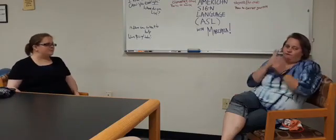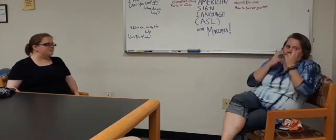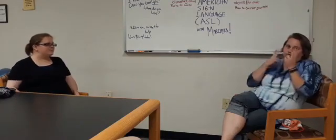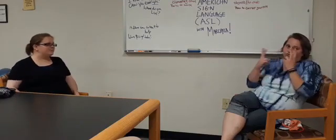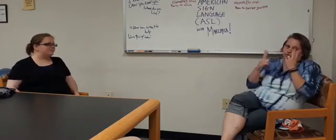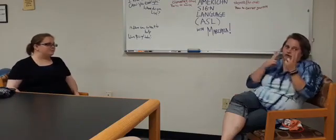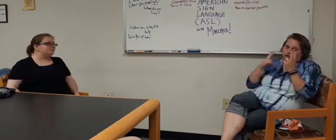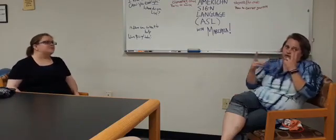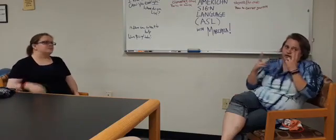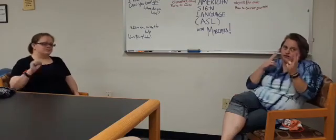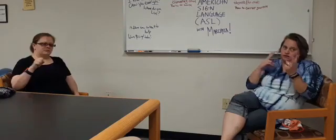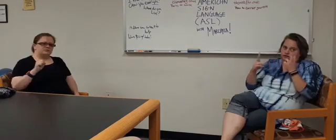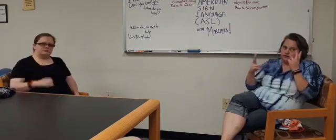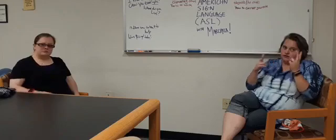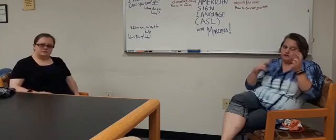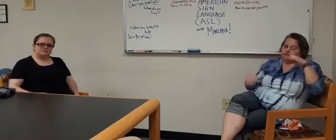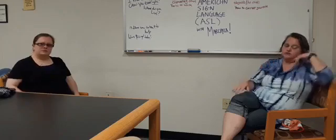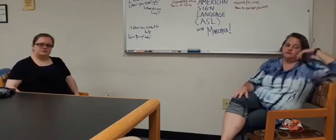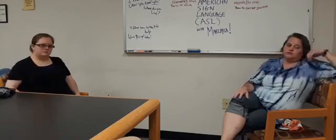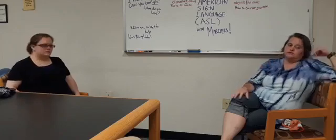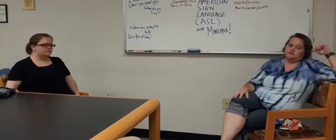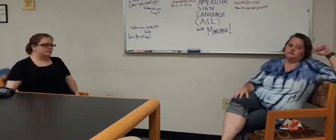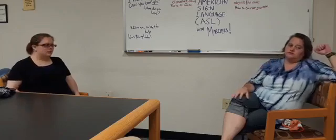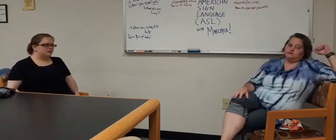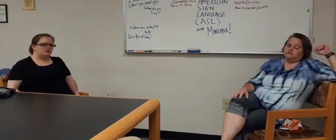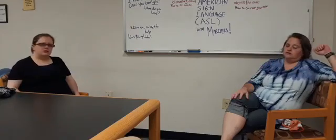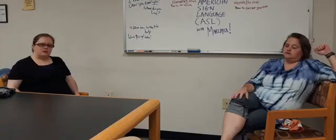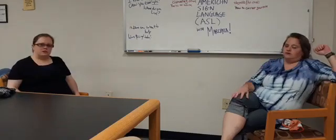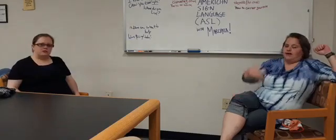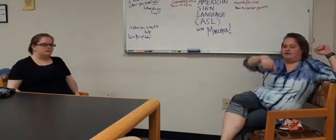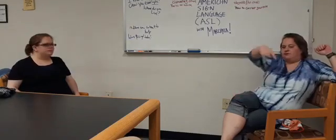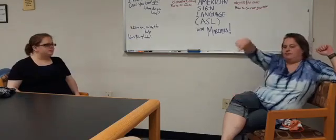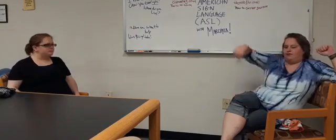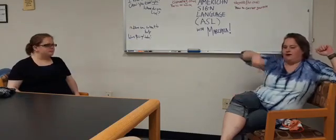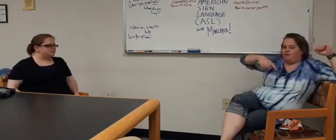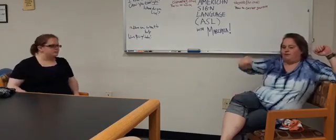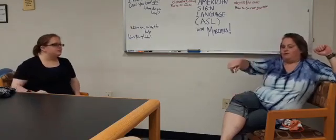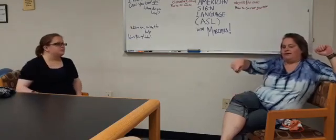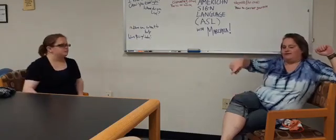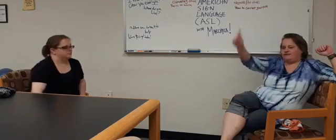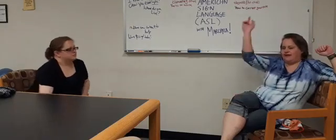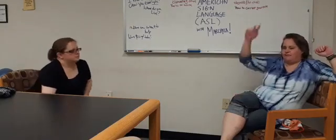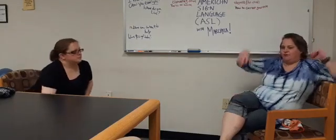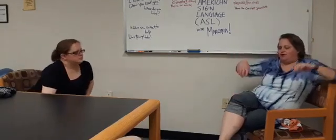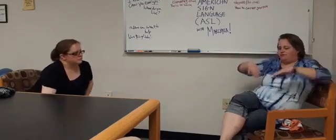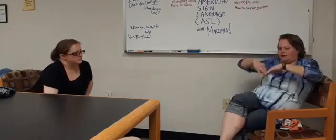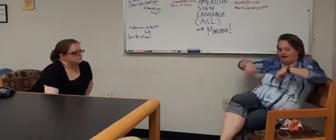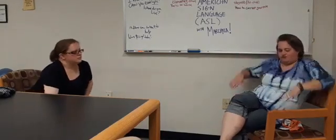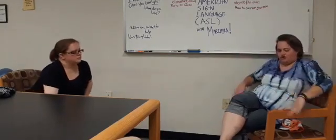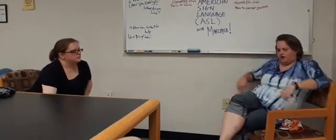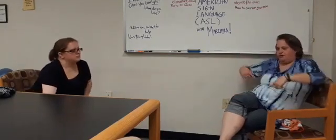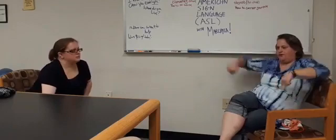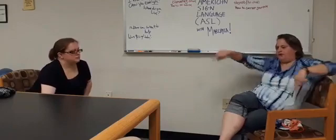visual. Right. Yeah. Exactly. Okay. So I have to be around, or we could keep off and have to share around, and